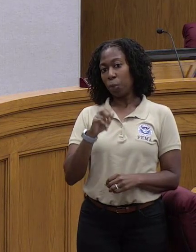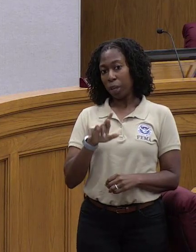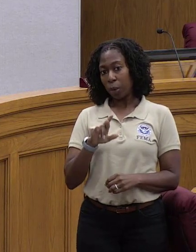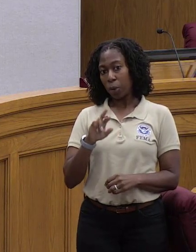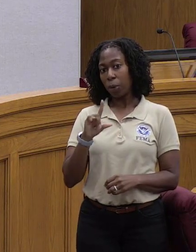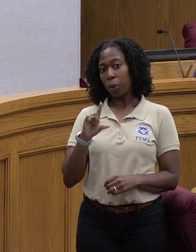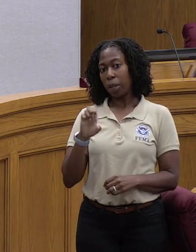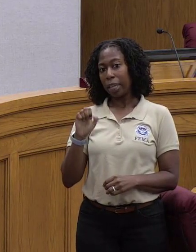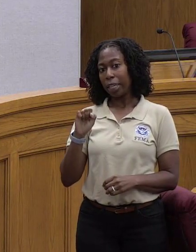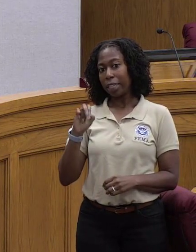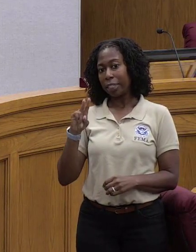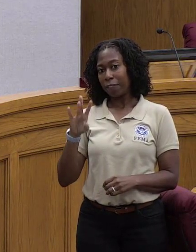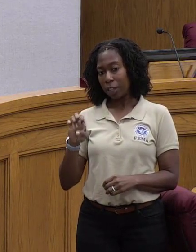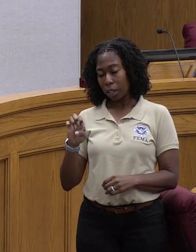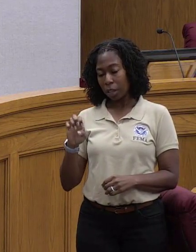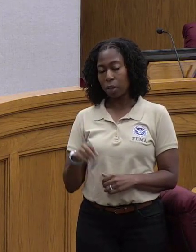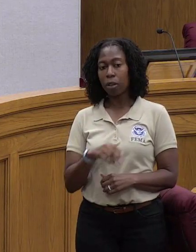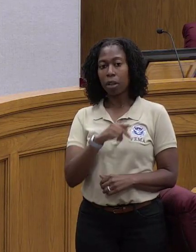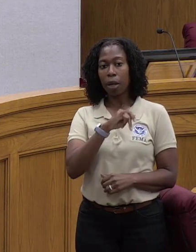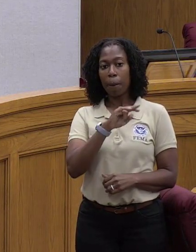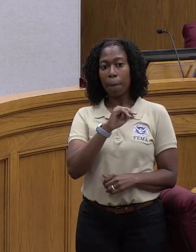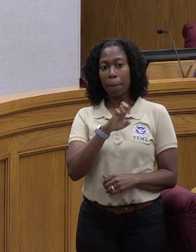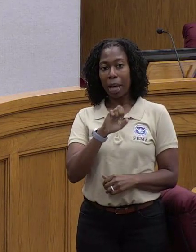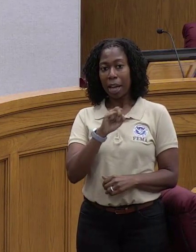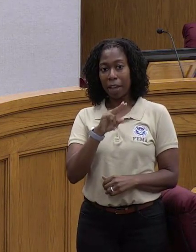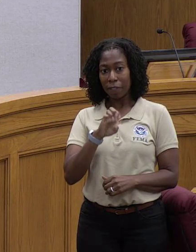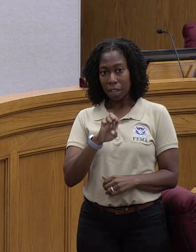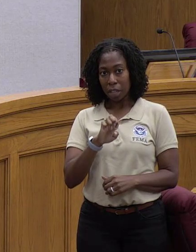Pineville, and Alexandria. In these communities